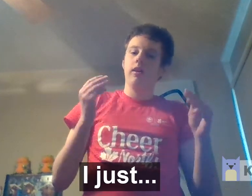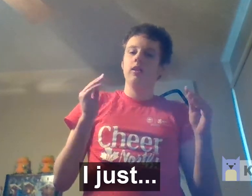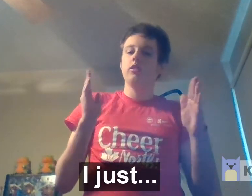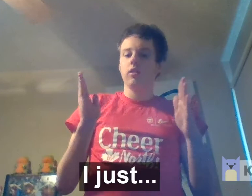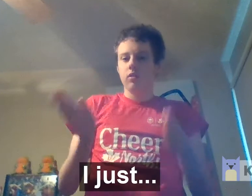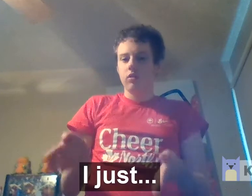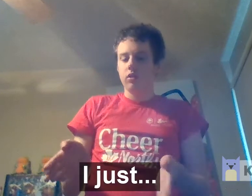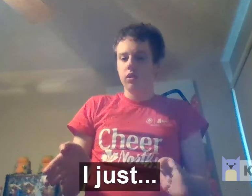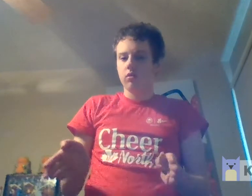I saw